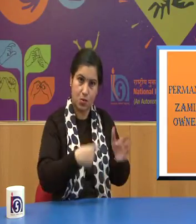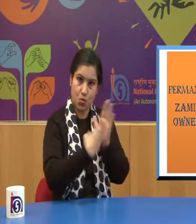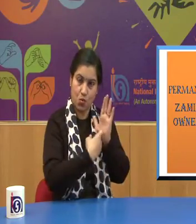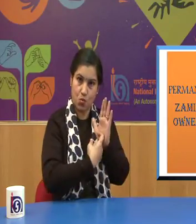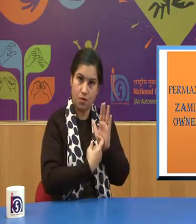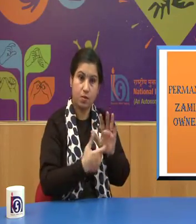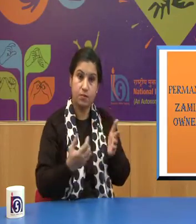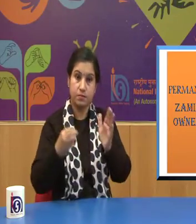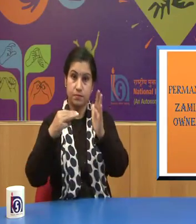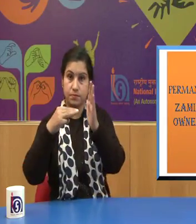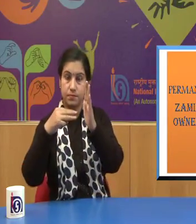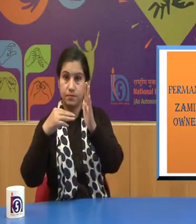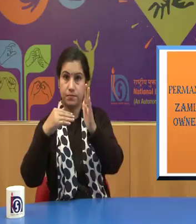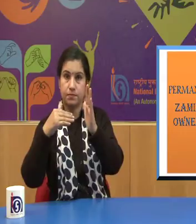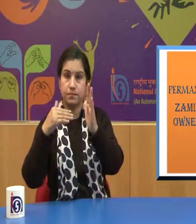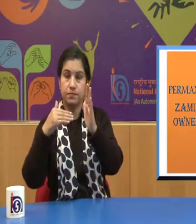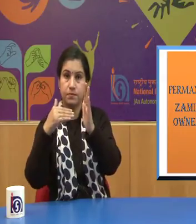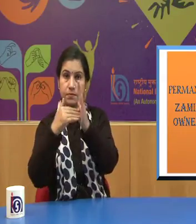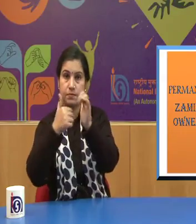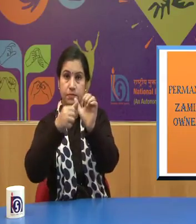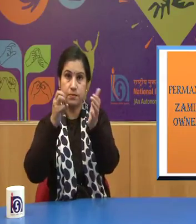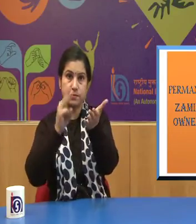the zamindar became the owner of the land.